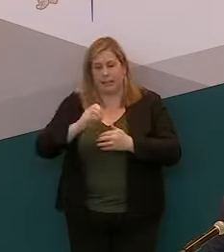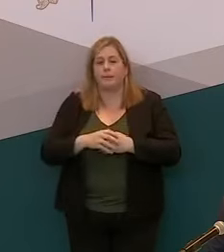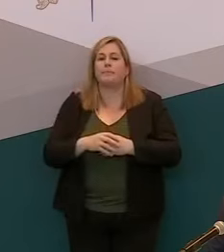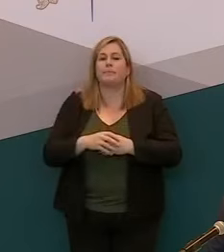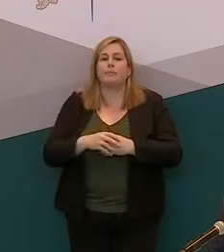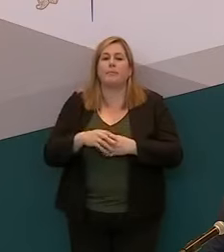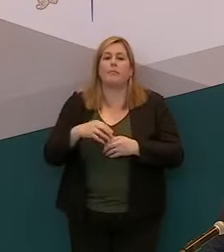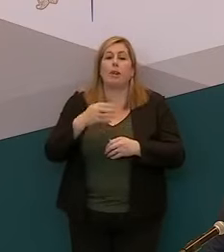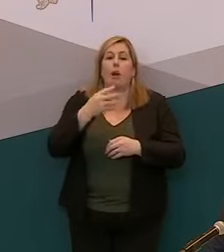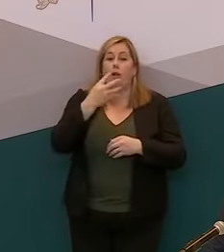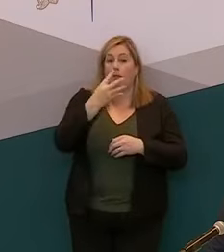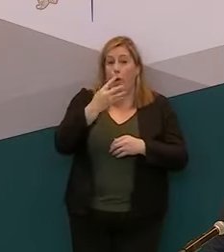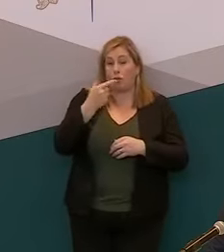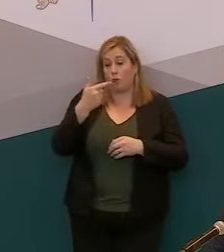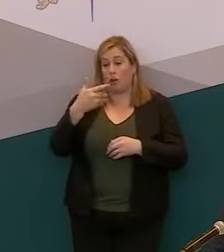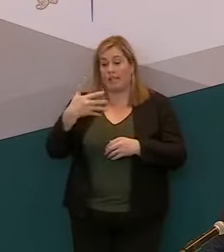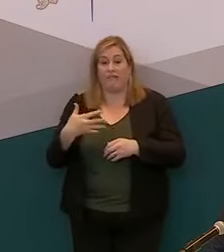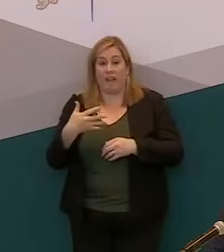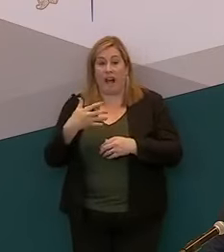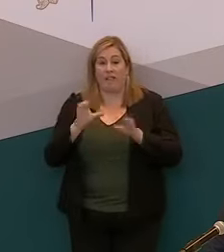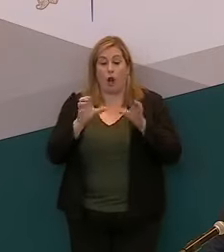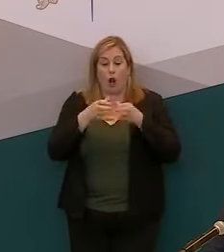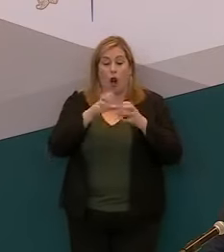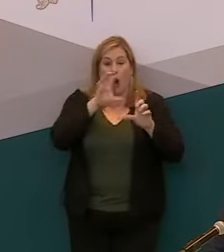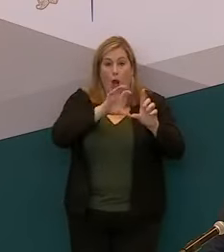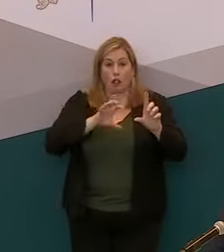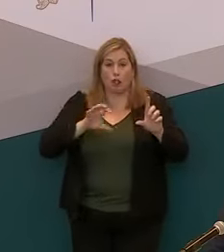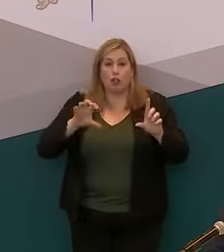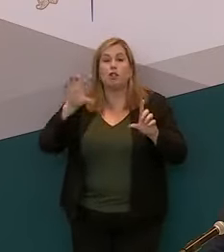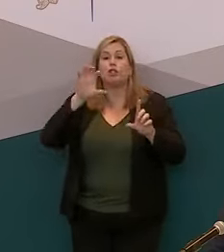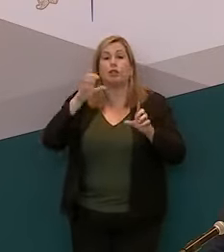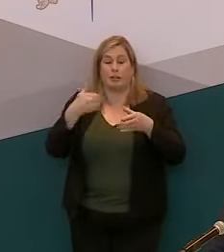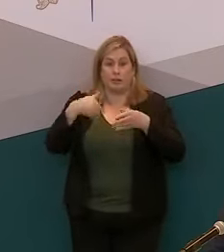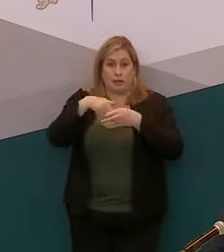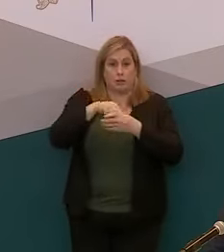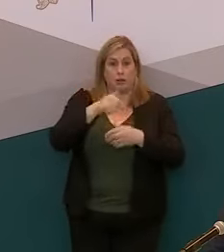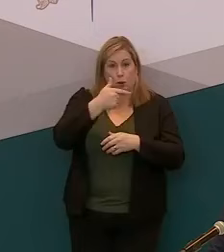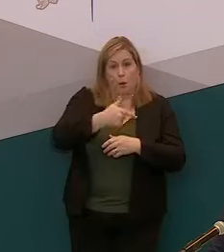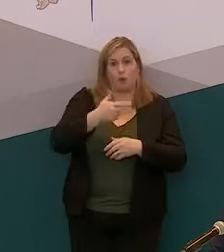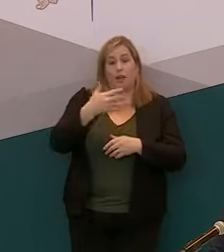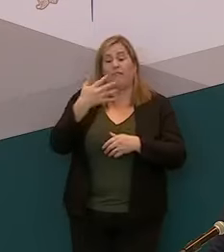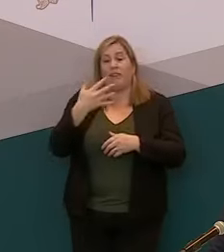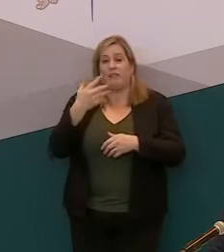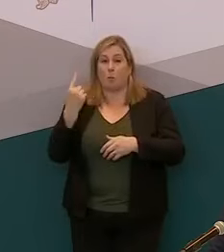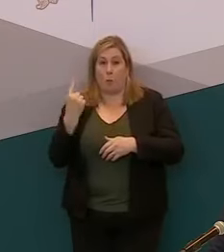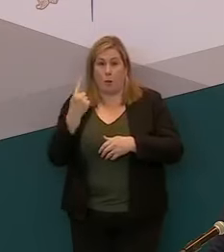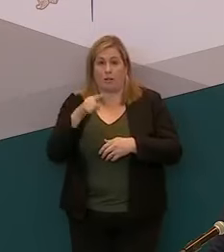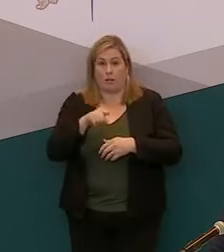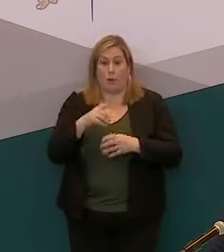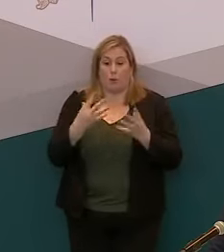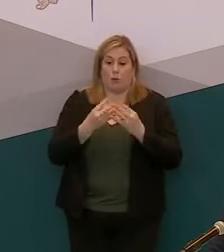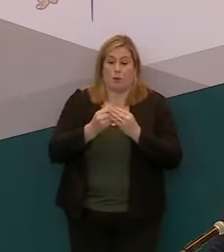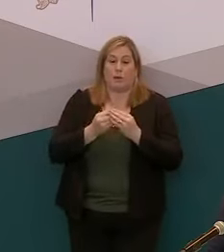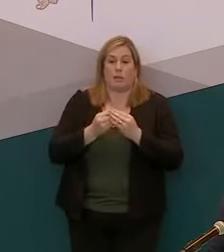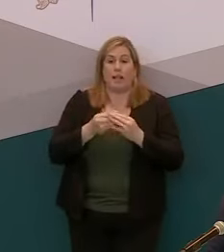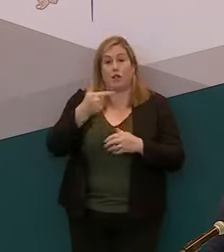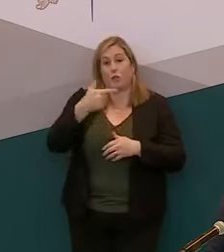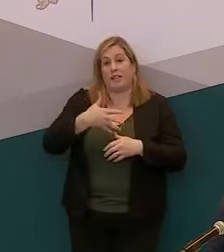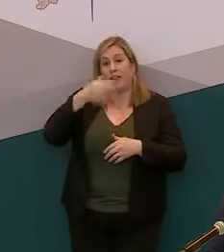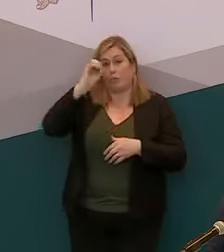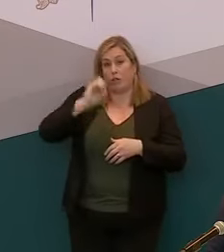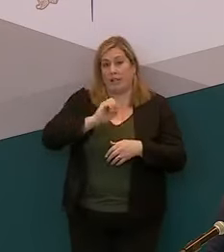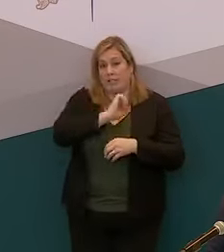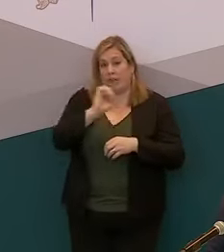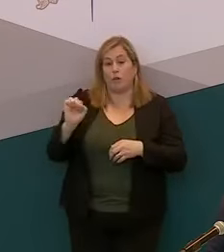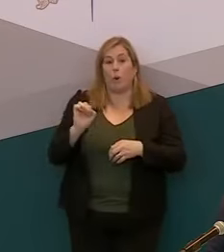425 clusters were notified among those, accounting for 2,451 of the cases. And 25% of those cases